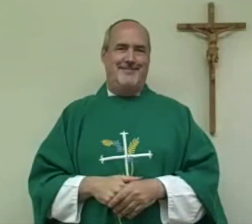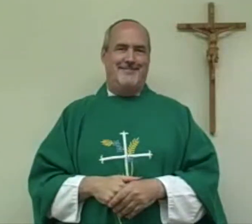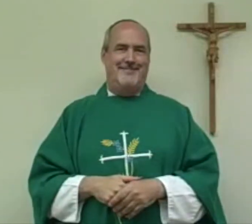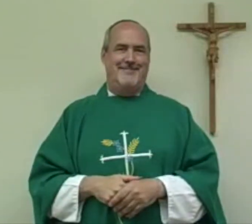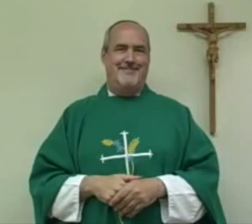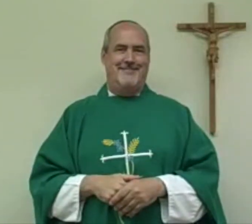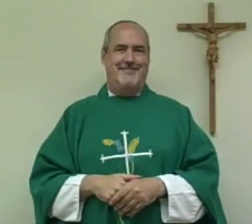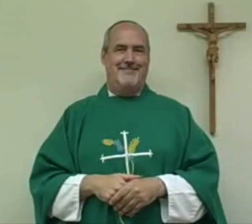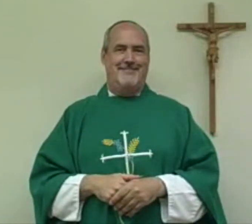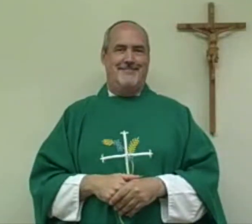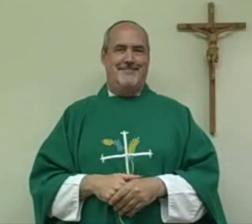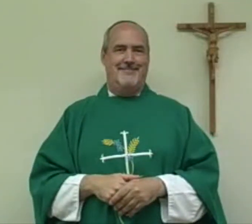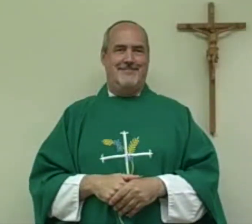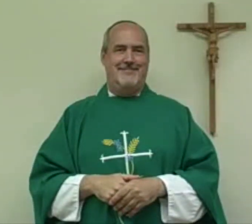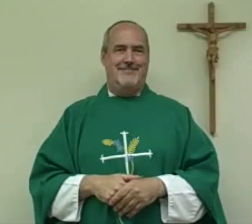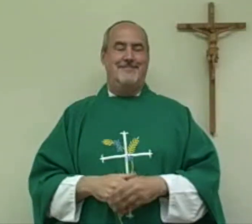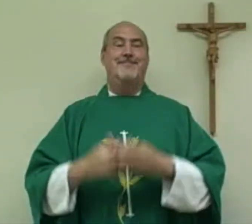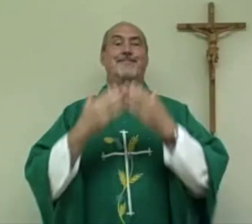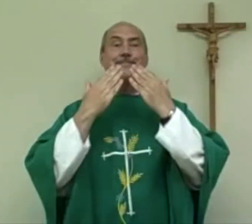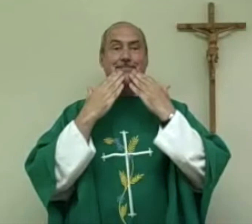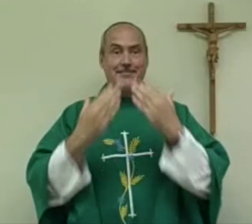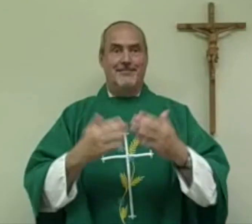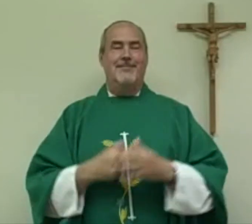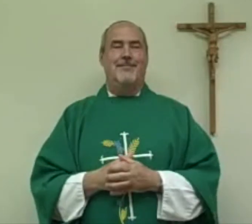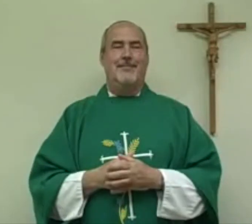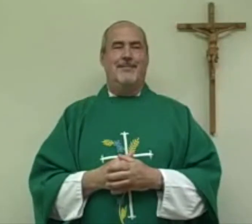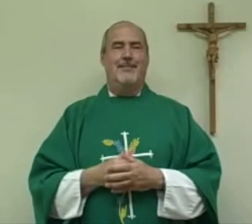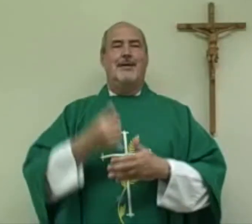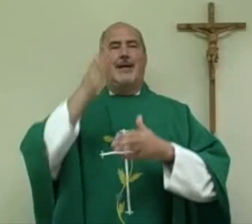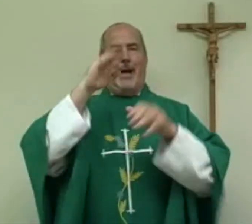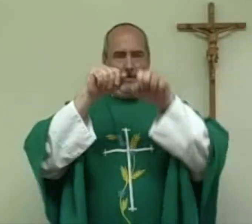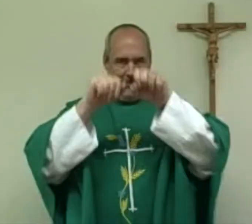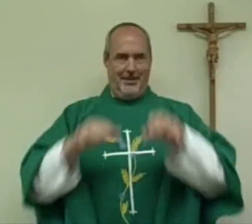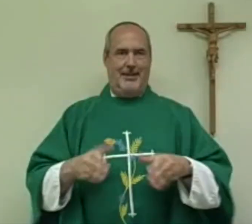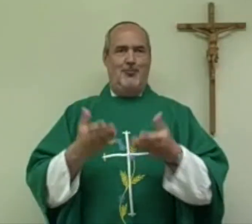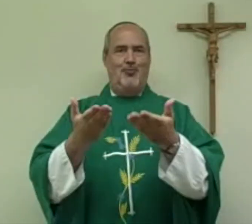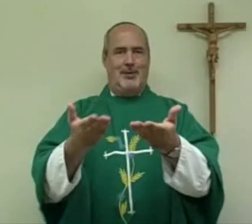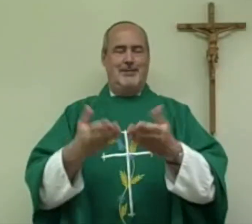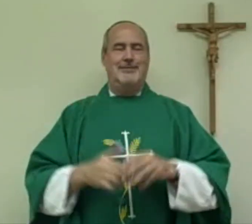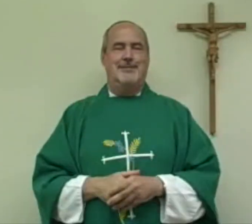because only God can control all of that. Thank you, and God bless you.